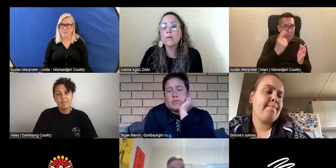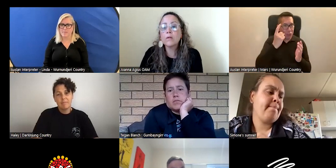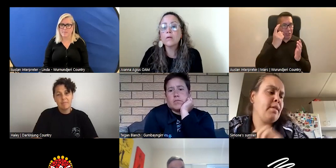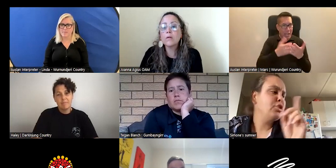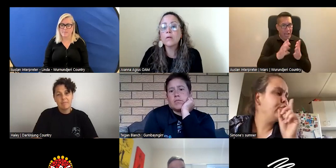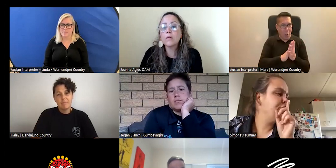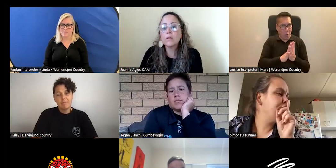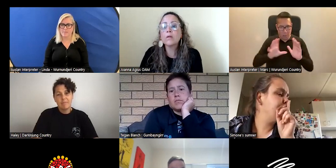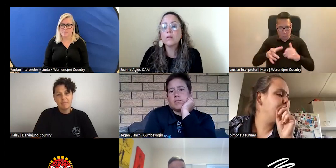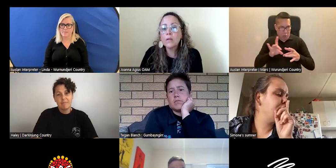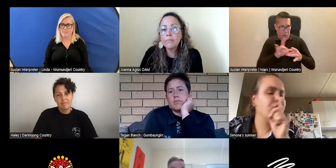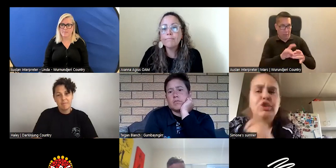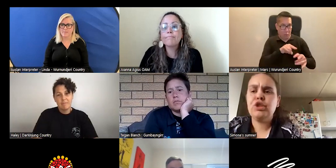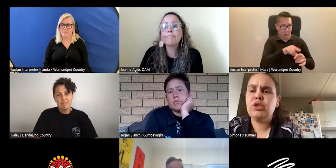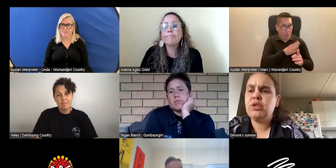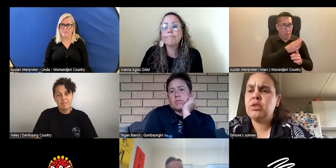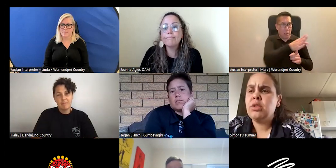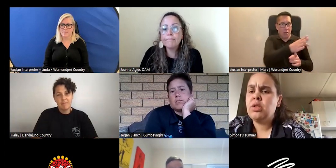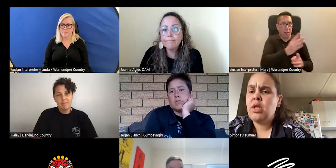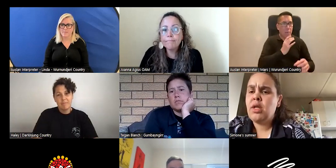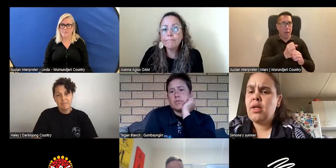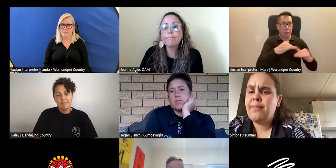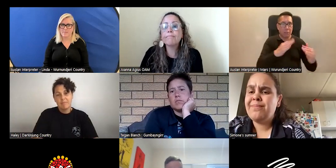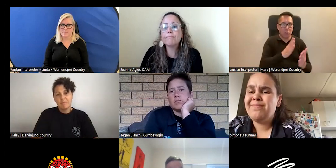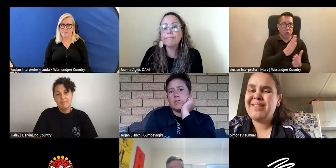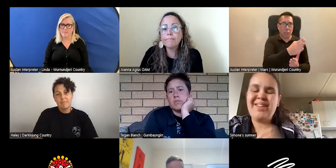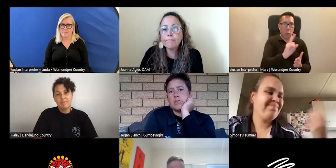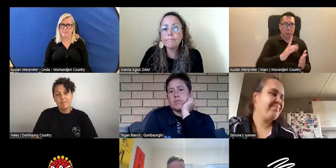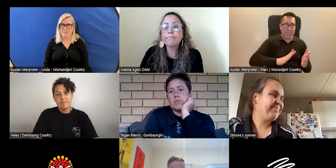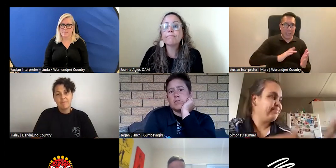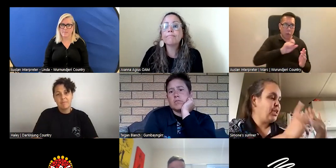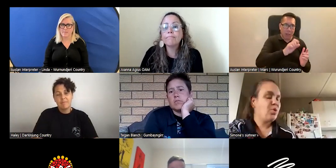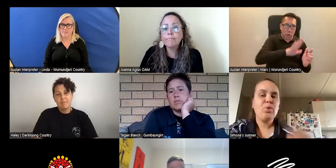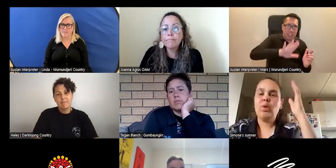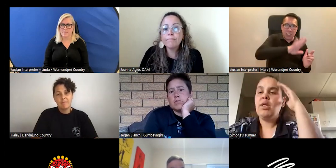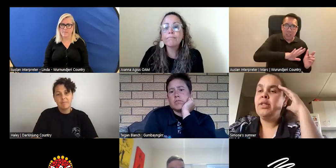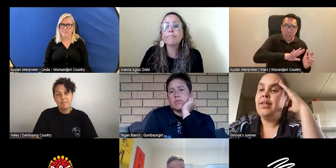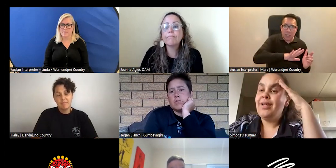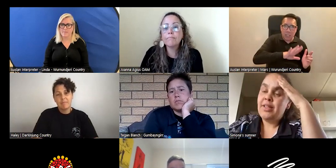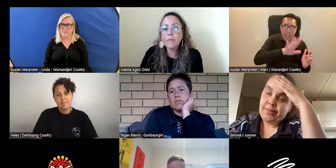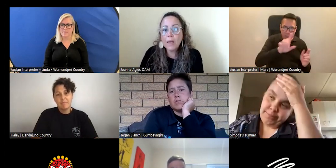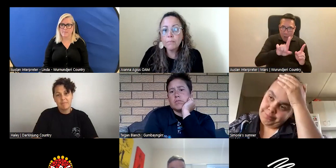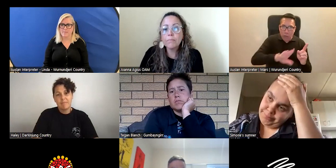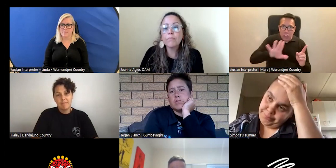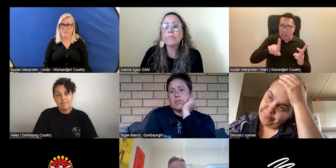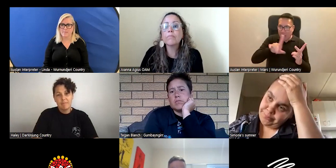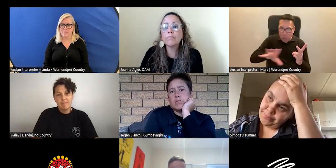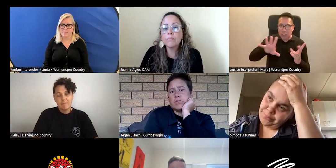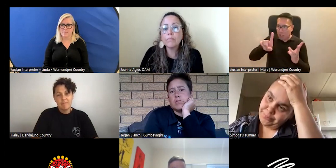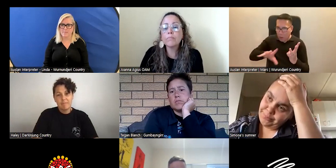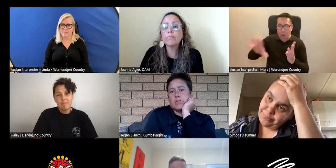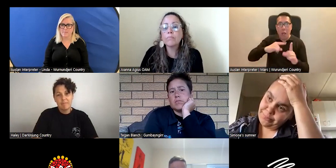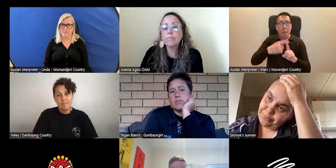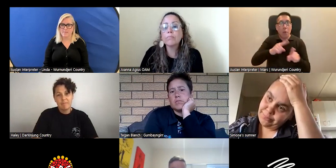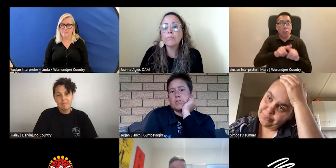able to inform the parliament directly of what we need in each region, and also the challenges and the barriers of what's being